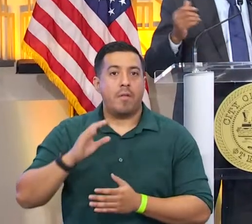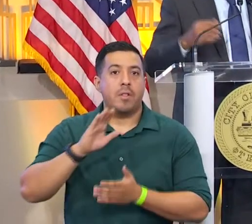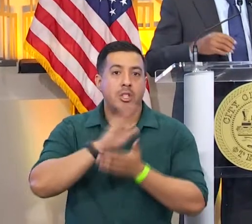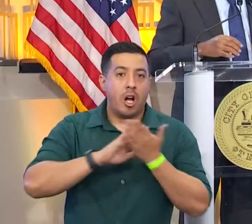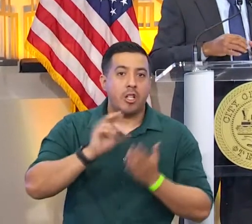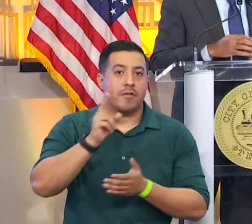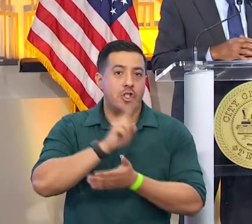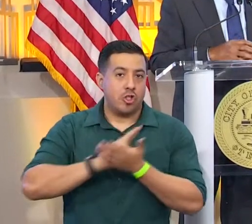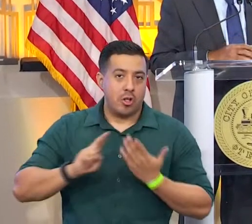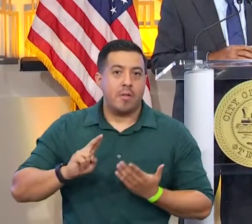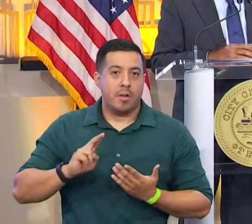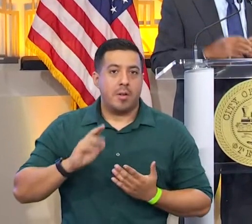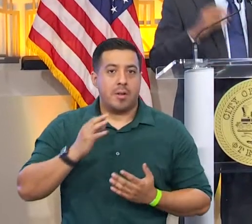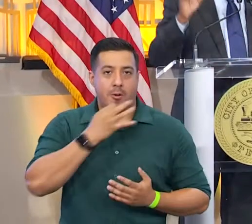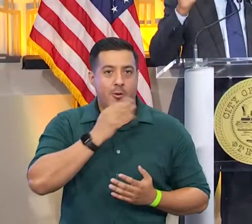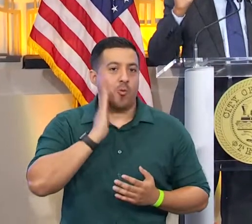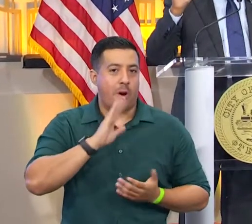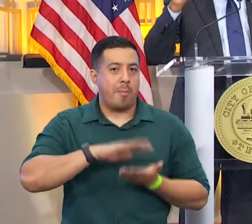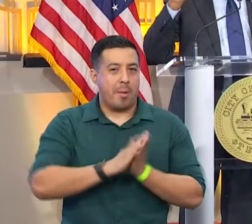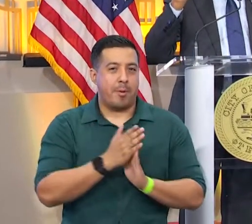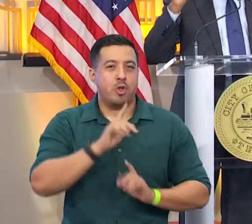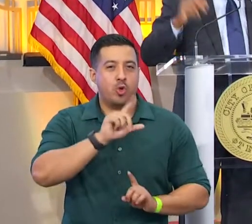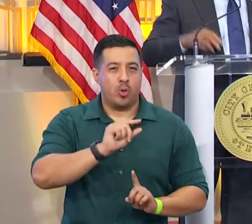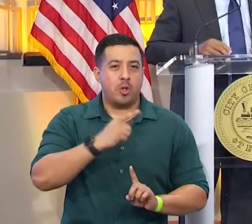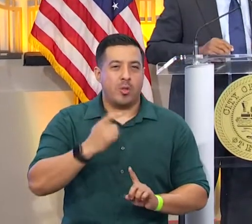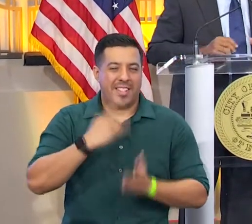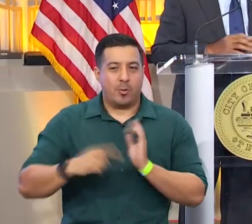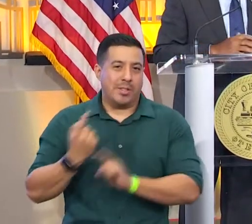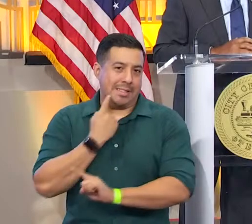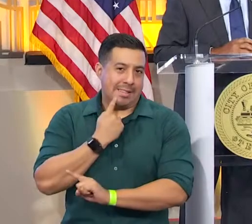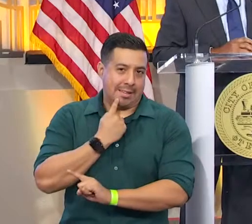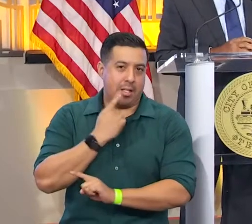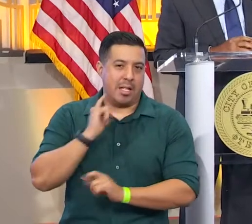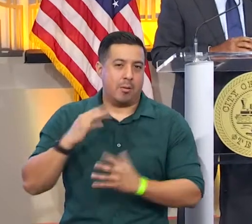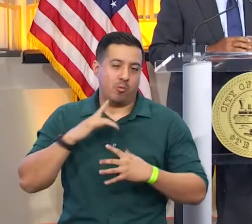just said the best is yet to come in 2021. That's what he said in an